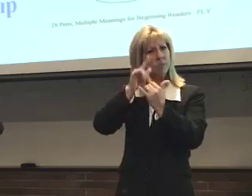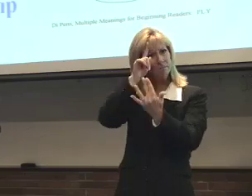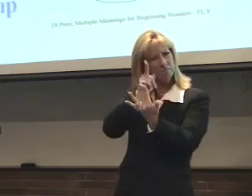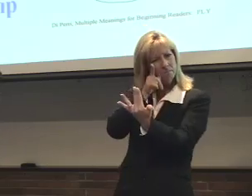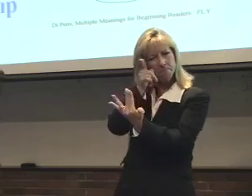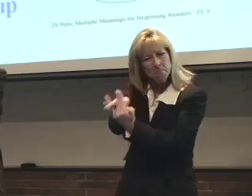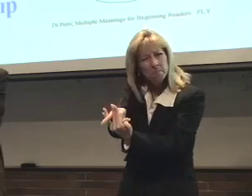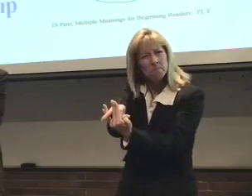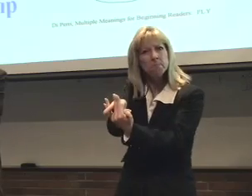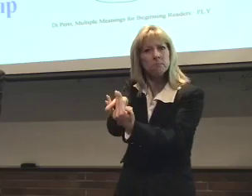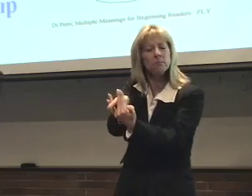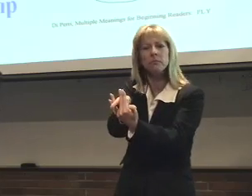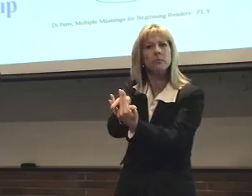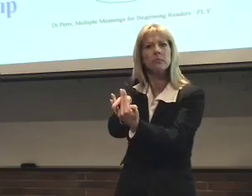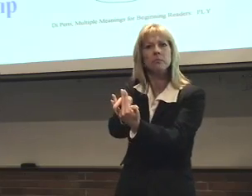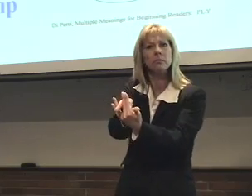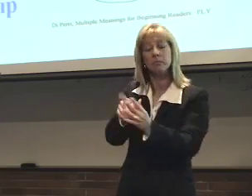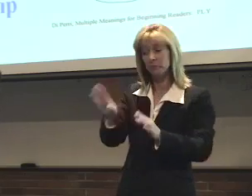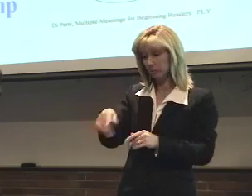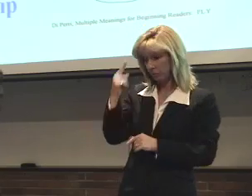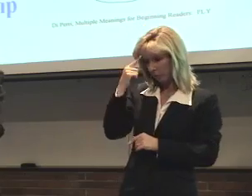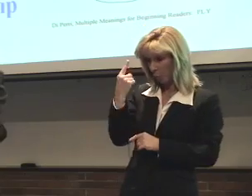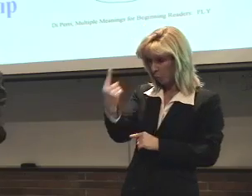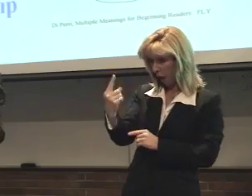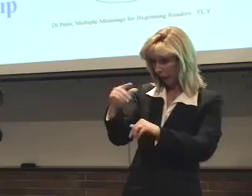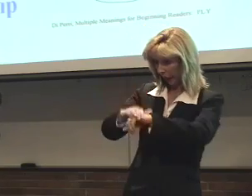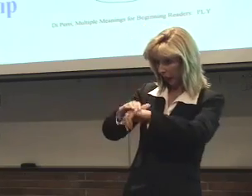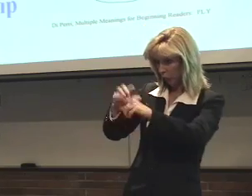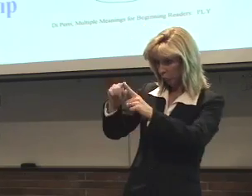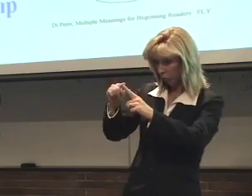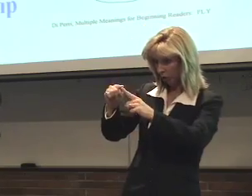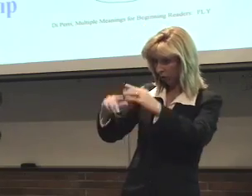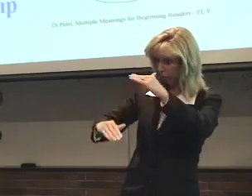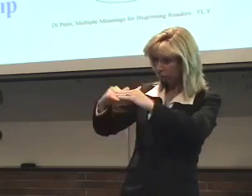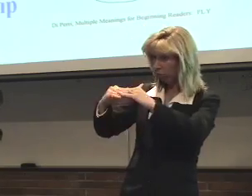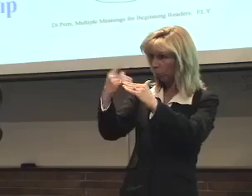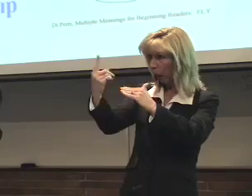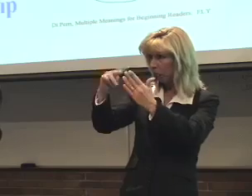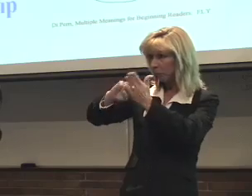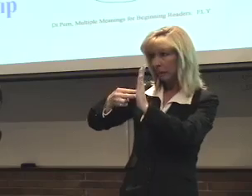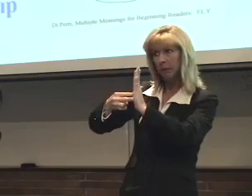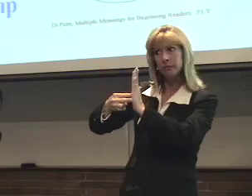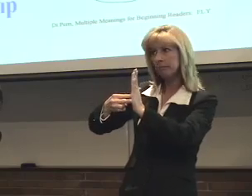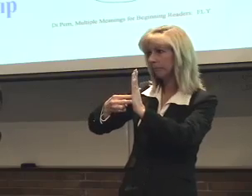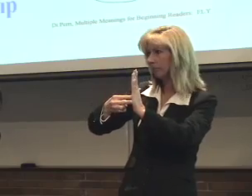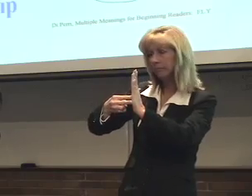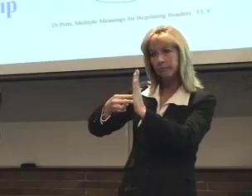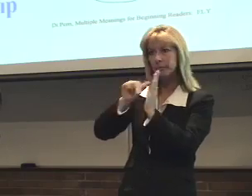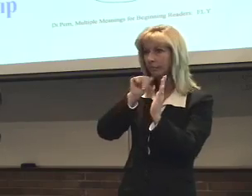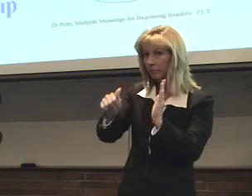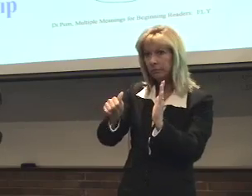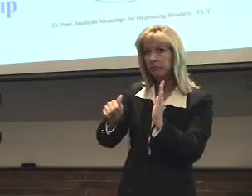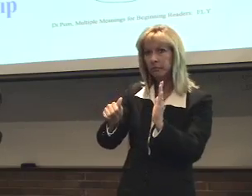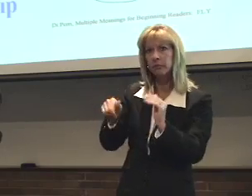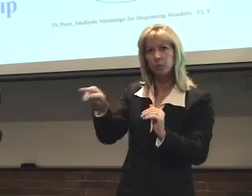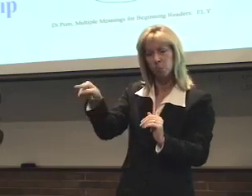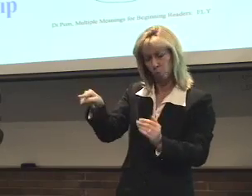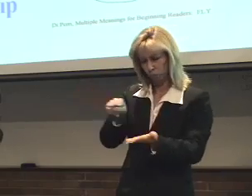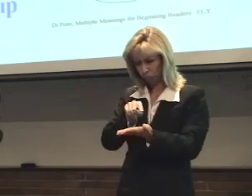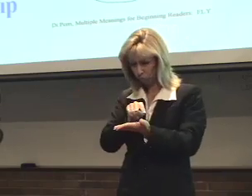don't think one word has one meaning. If you're reading a sentence and the word that you think is you